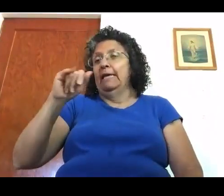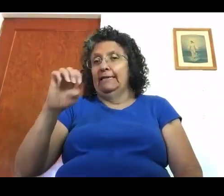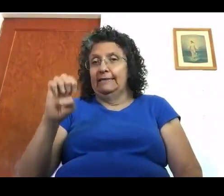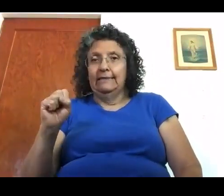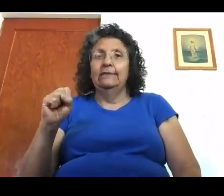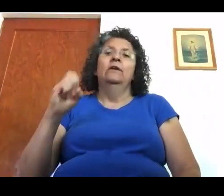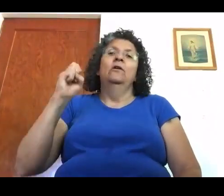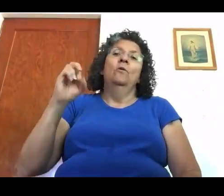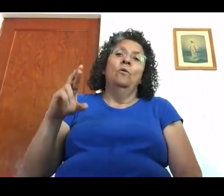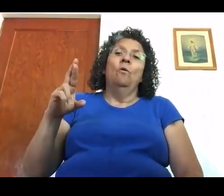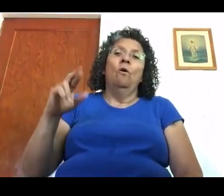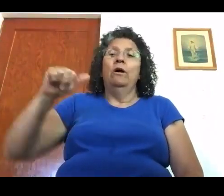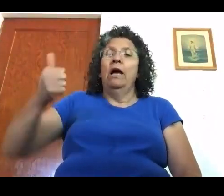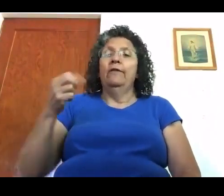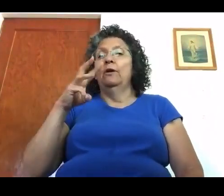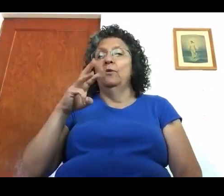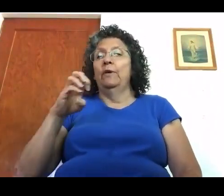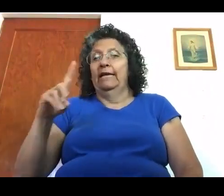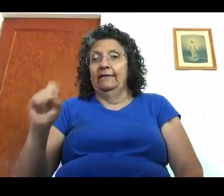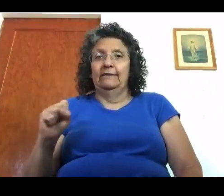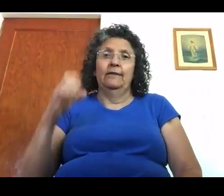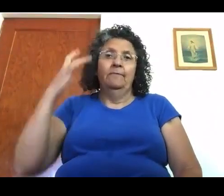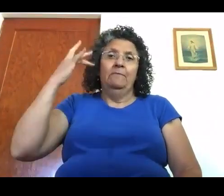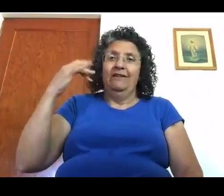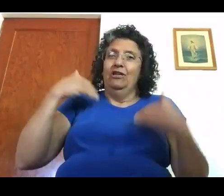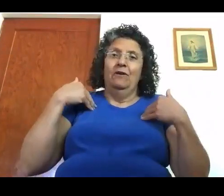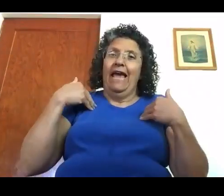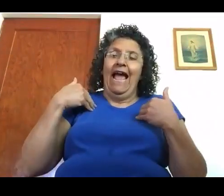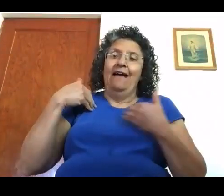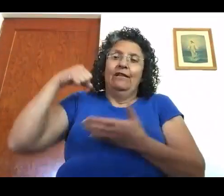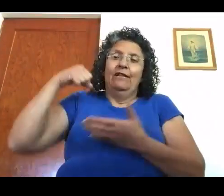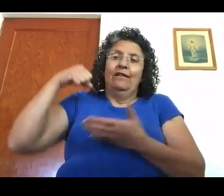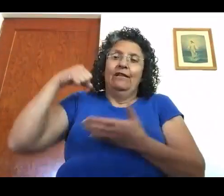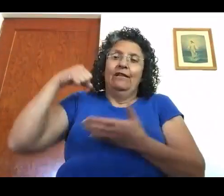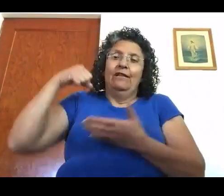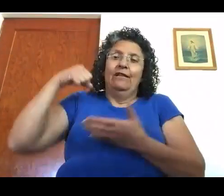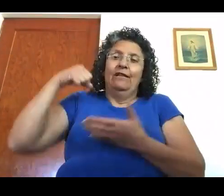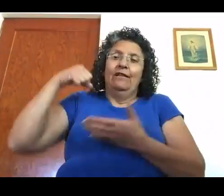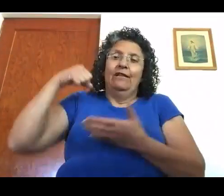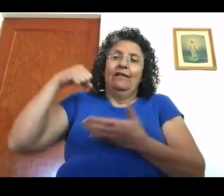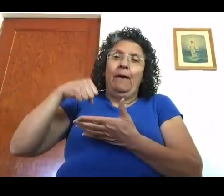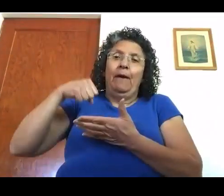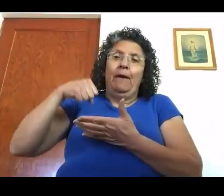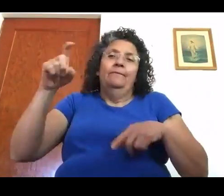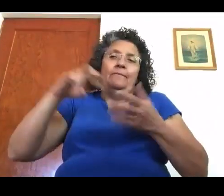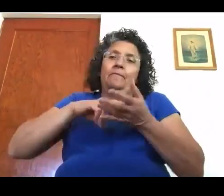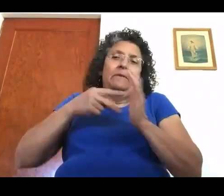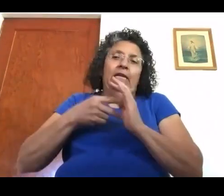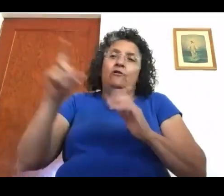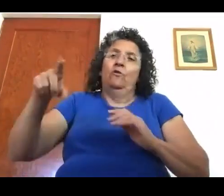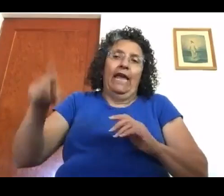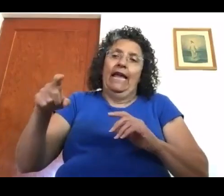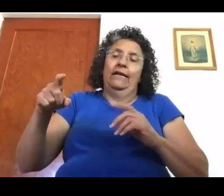weeds. So just because you don't have a packet of seeds doesn't mean you can't do these. All right, another thing you might